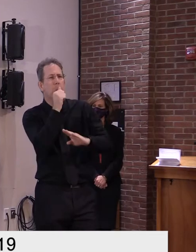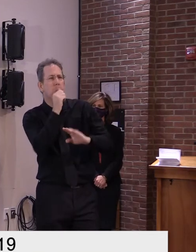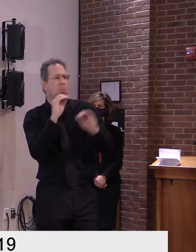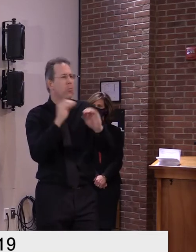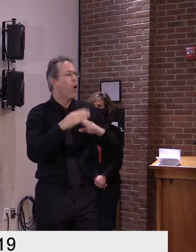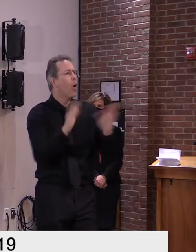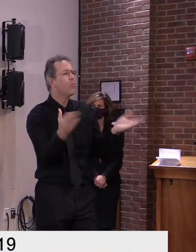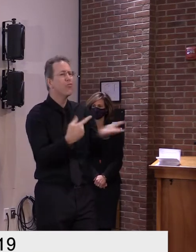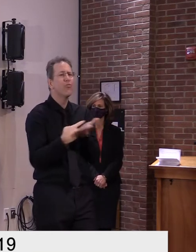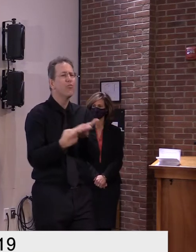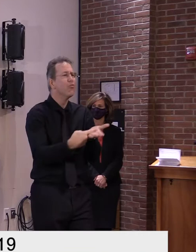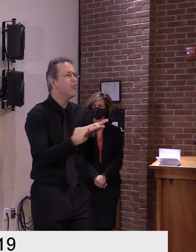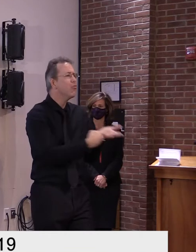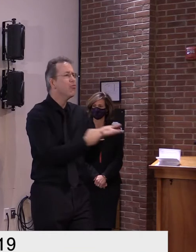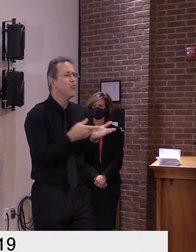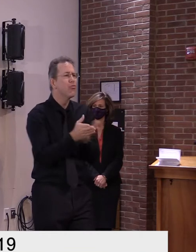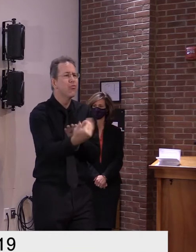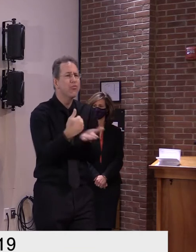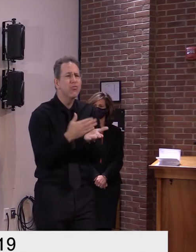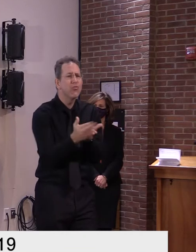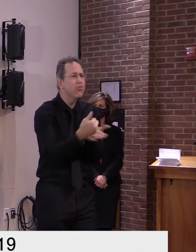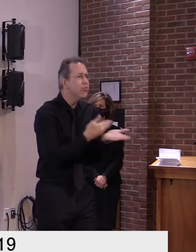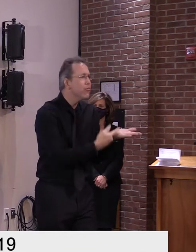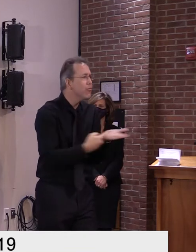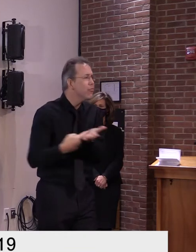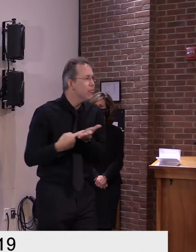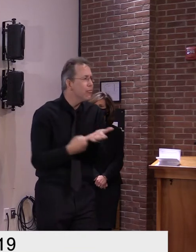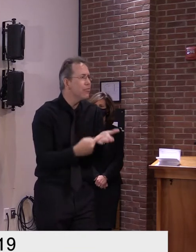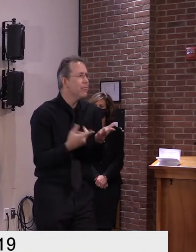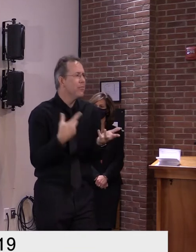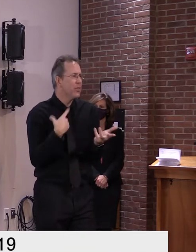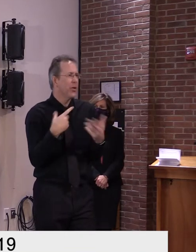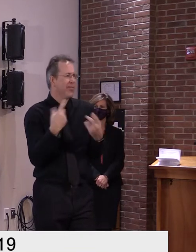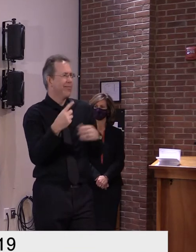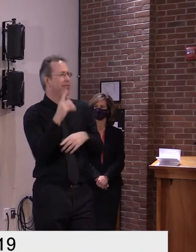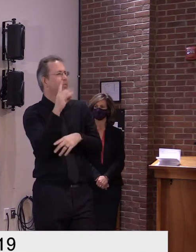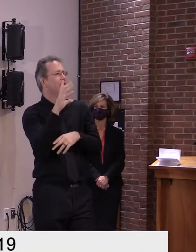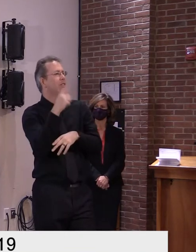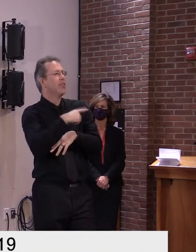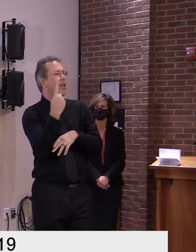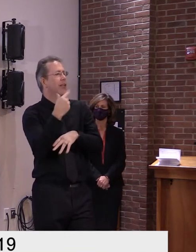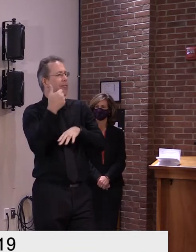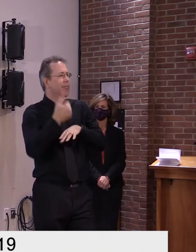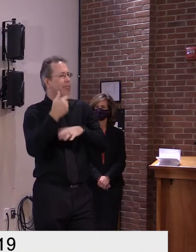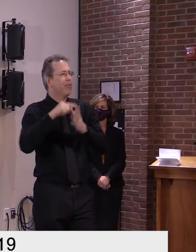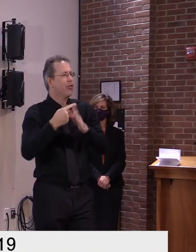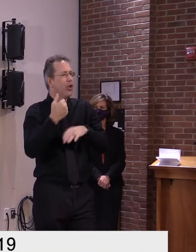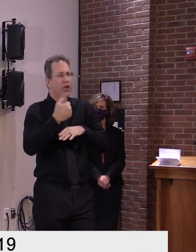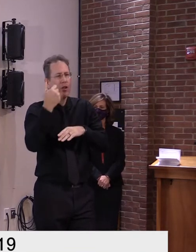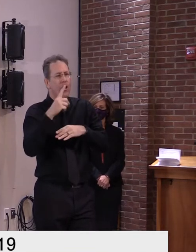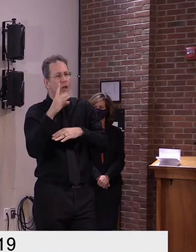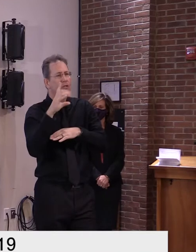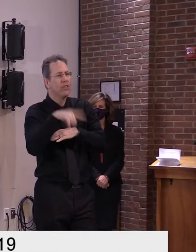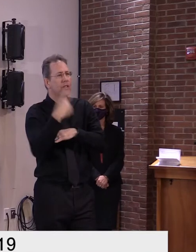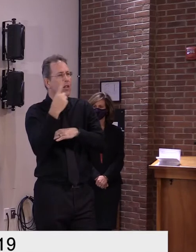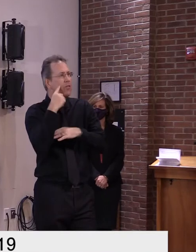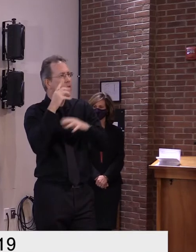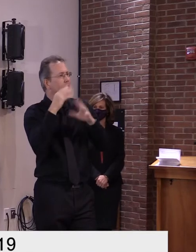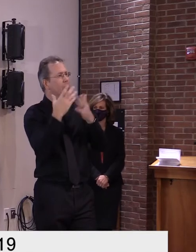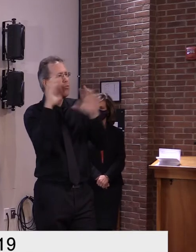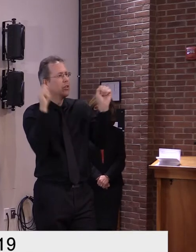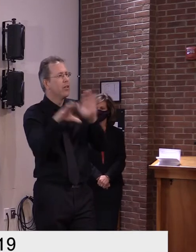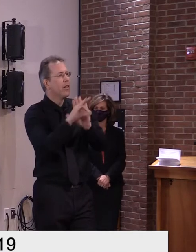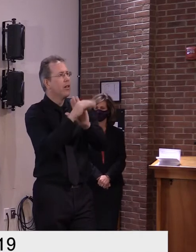and understanding the first 100 days is going to be important, especially with the pandemic. Many governors had advocated